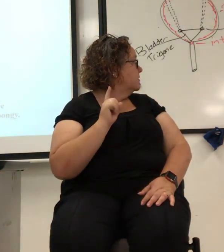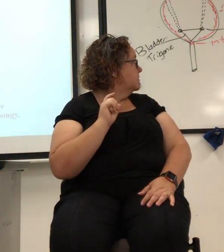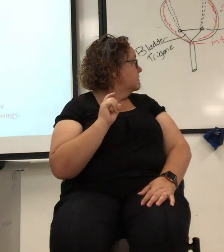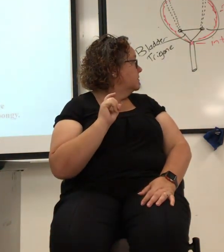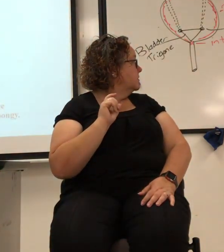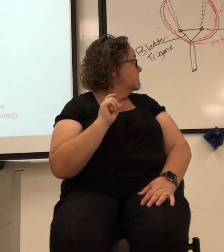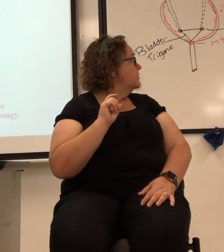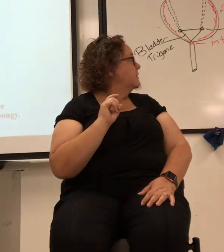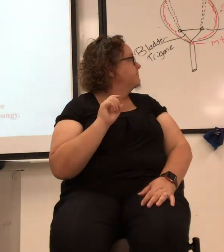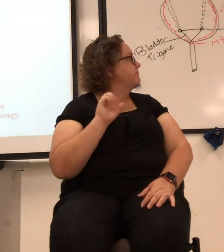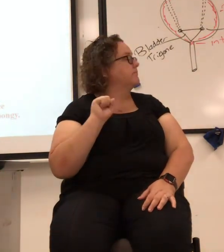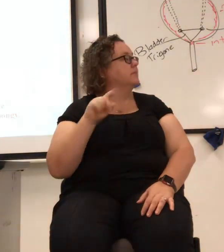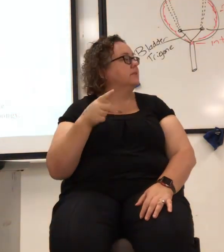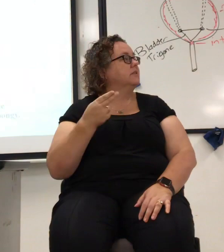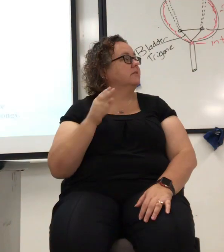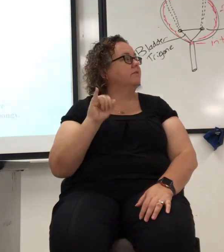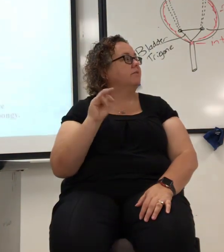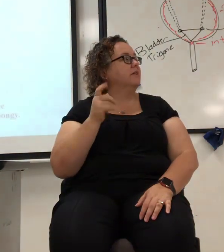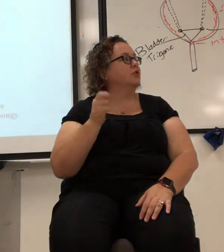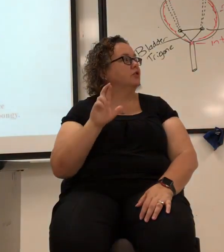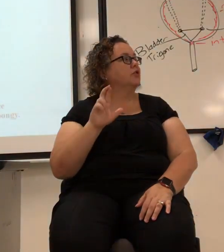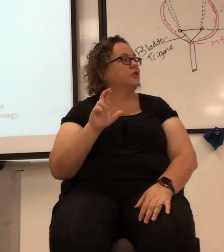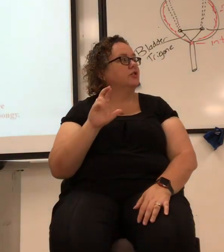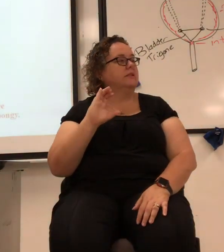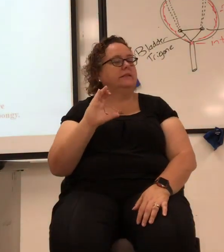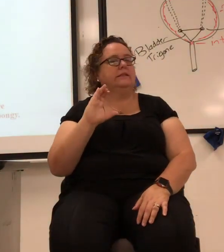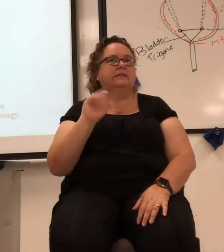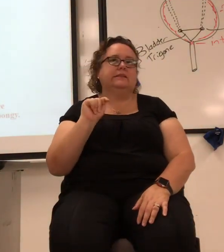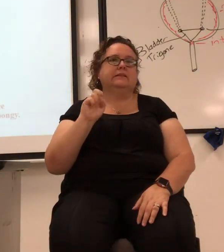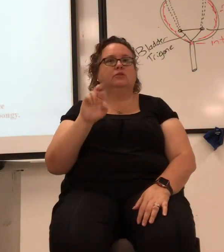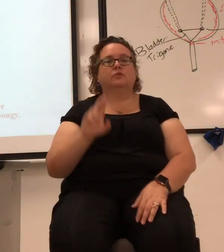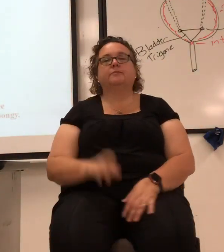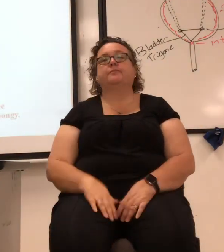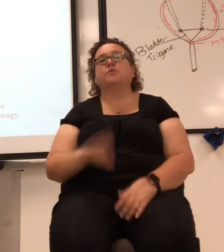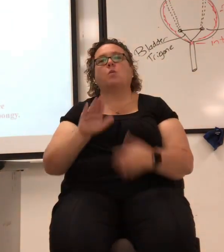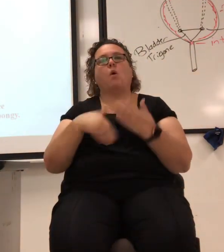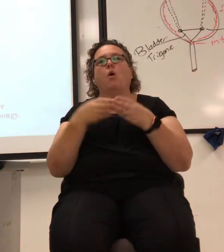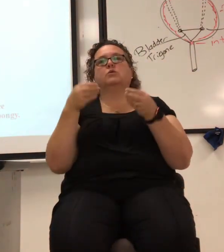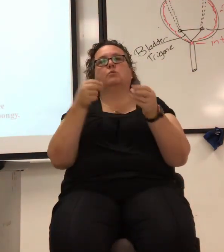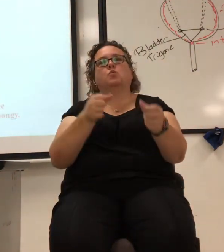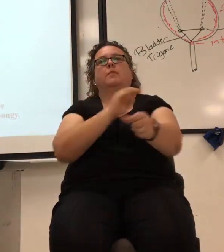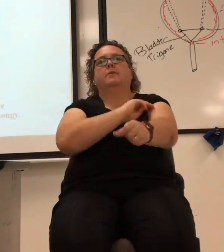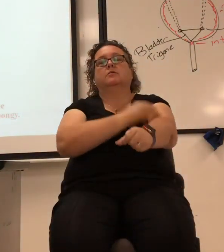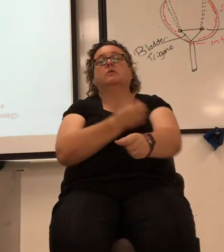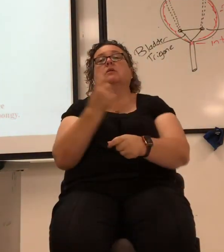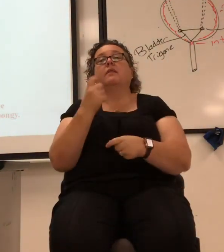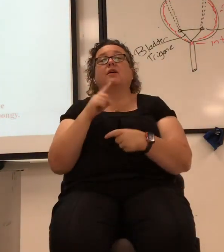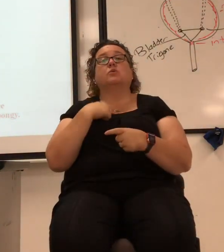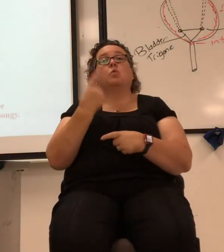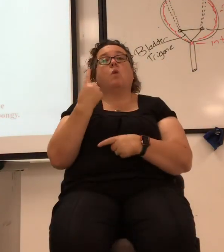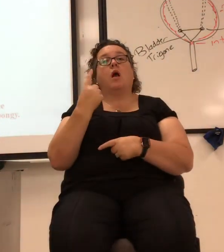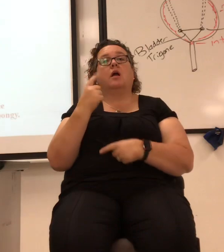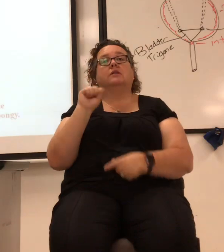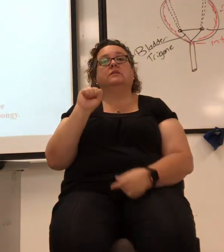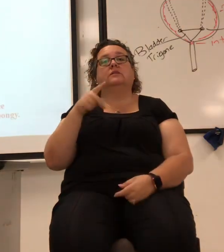But as those smooth muscle fibers approach this orifice here, it becomes the internal